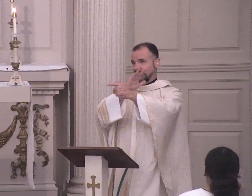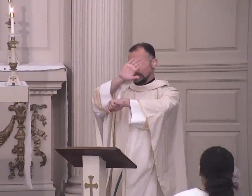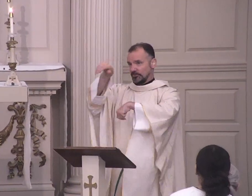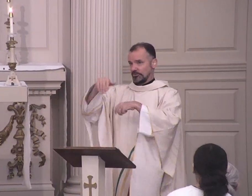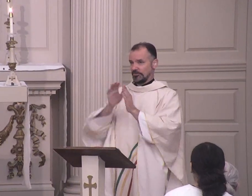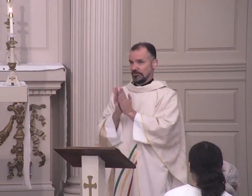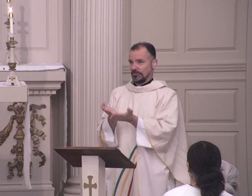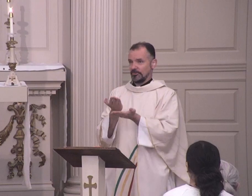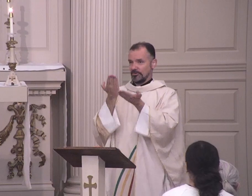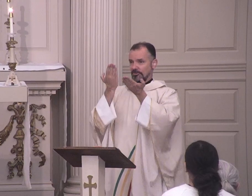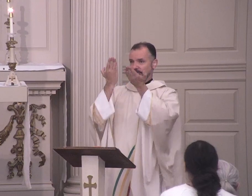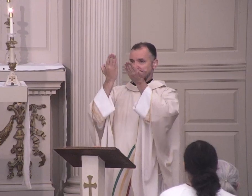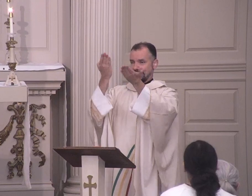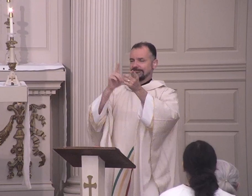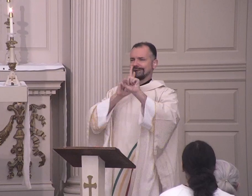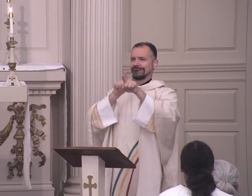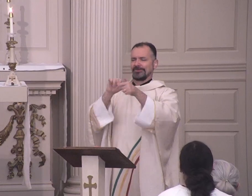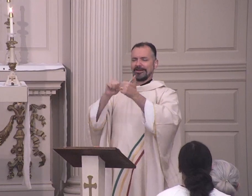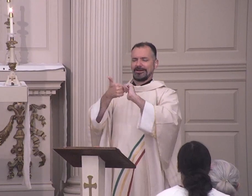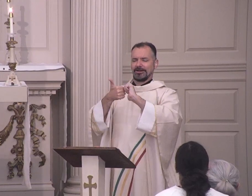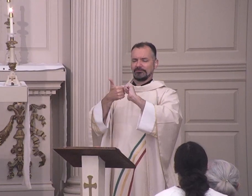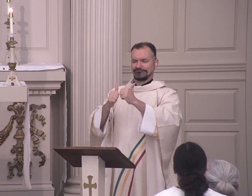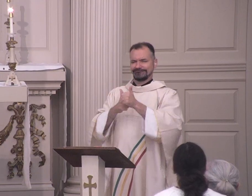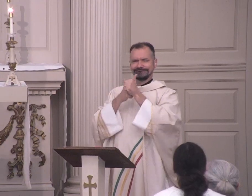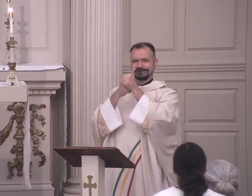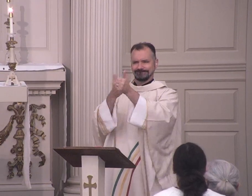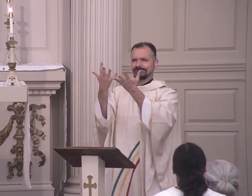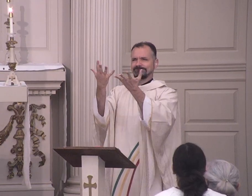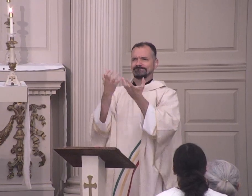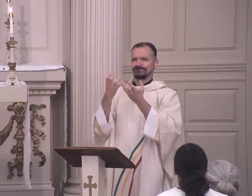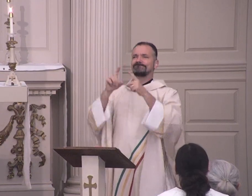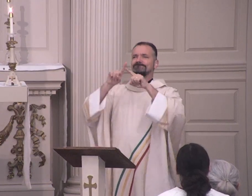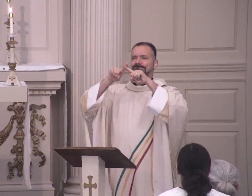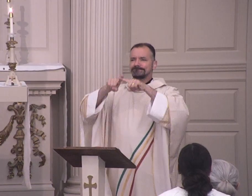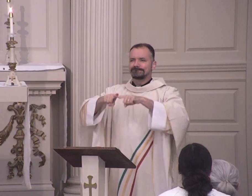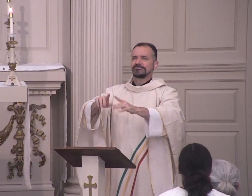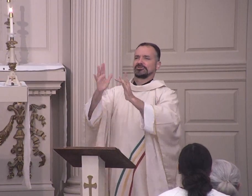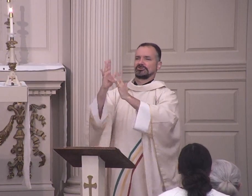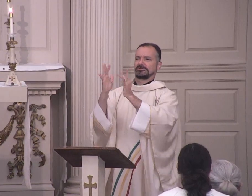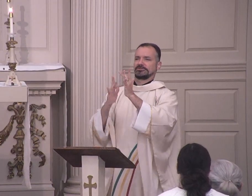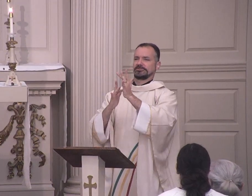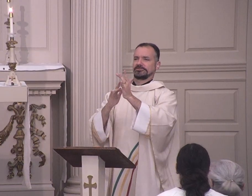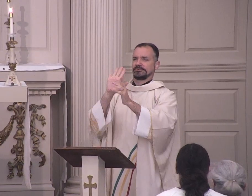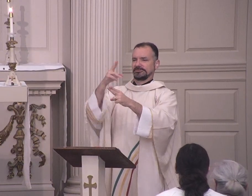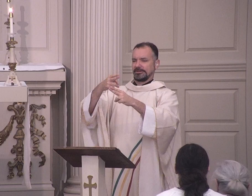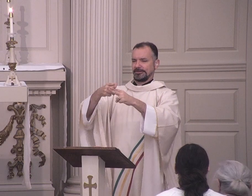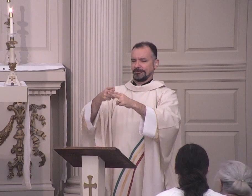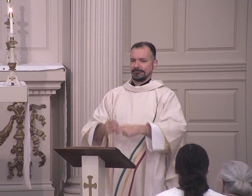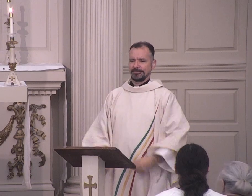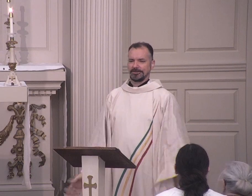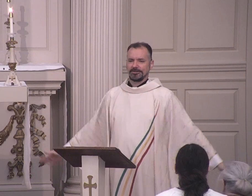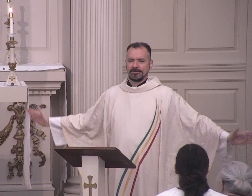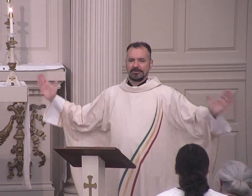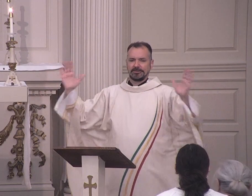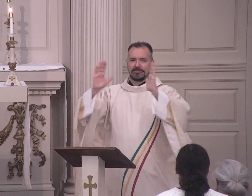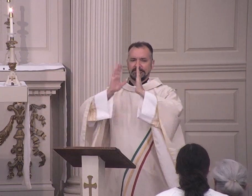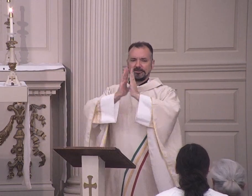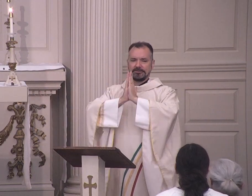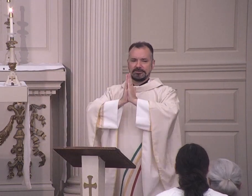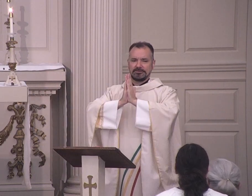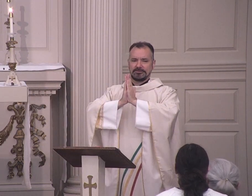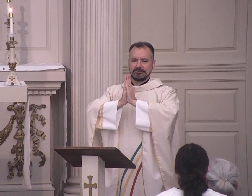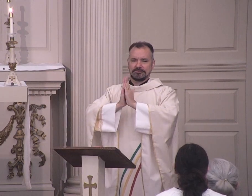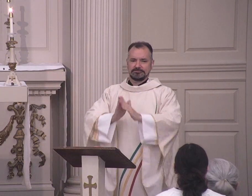Father, we thank you for hearing all the prayers that we offer you. We ask that you answer them according to your will. We ask these things in Jesus'